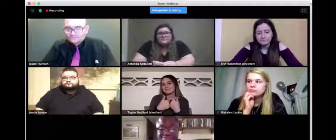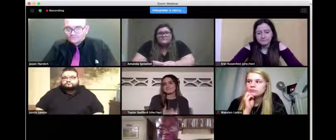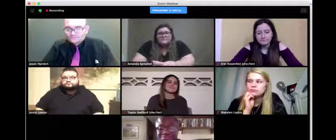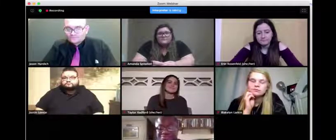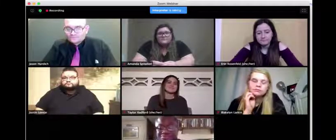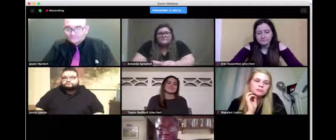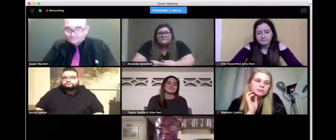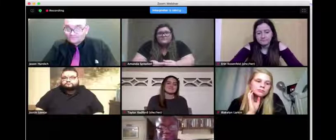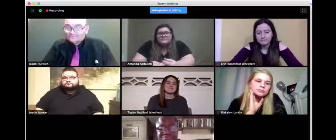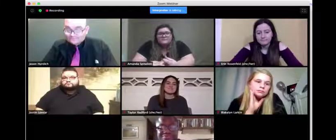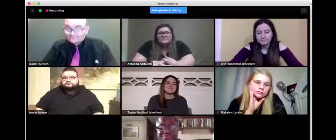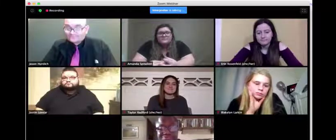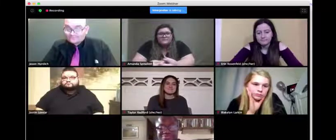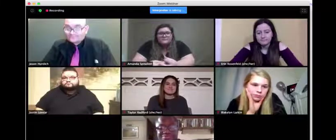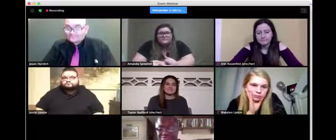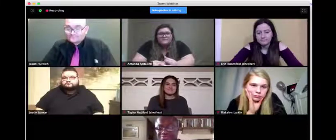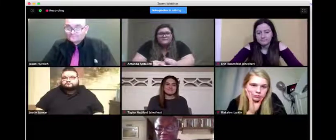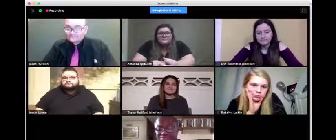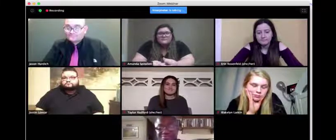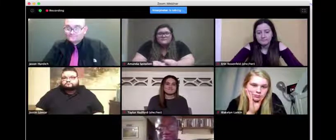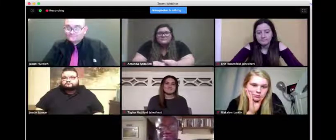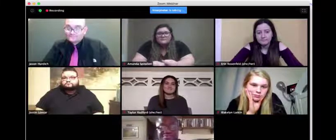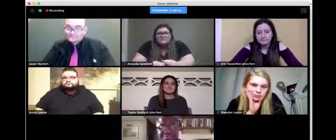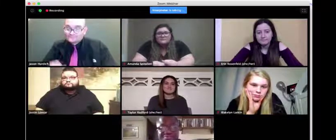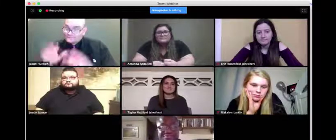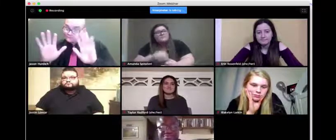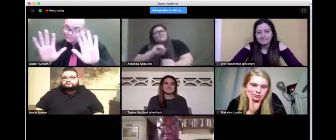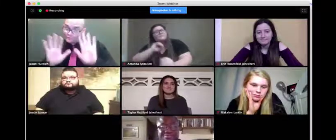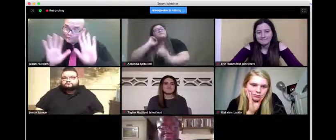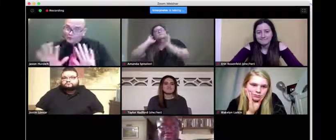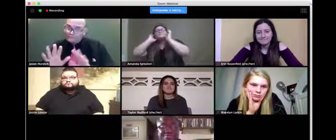Wonderful comments. Thank you. Thank you all. So